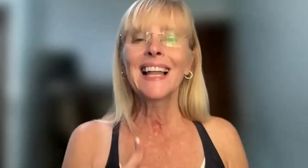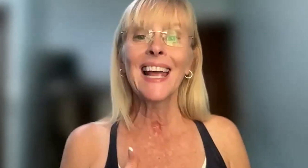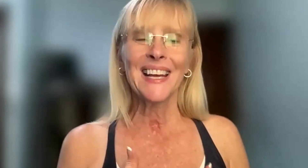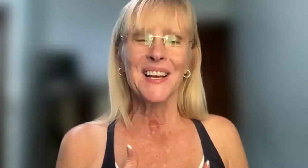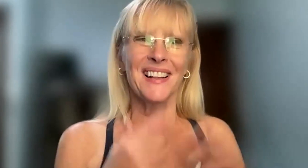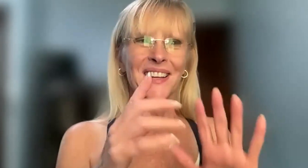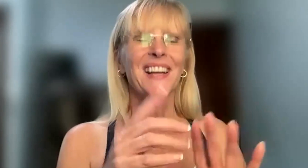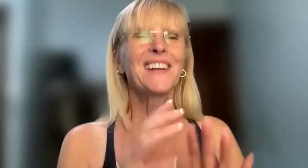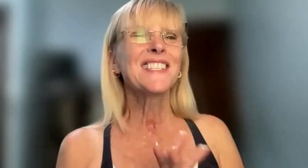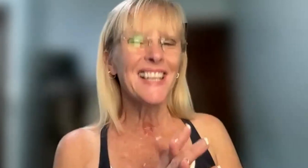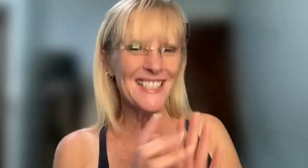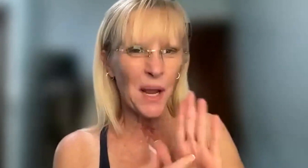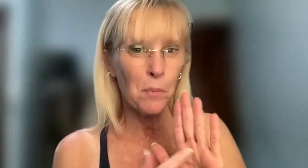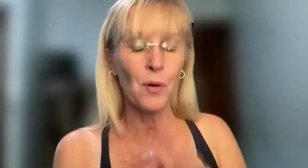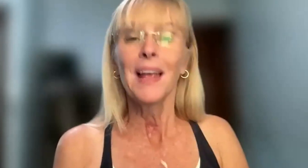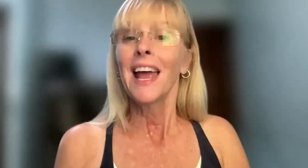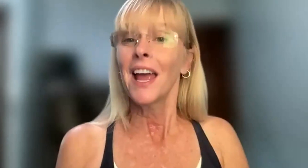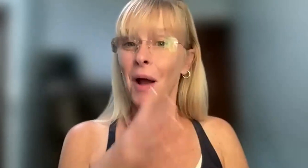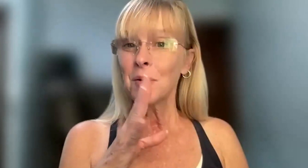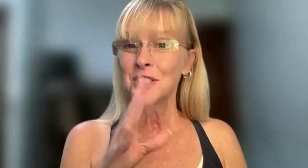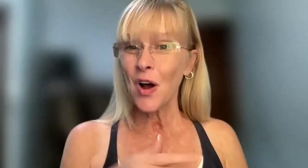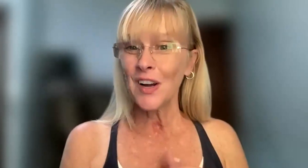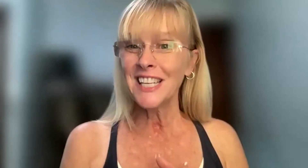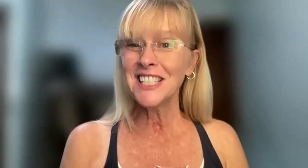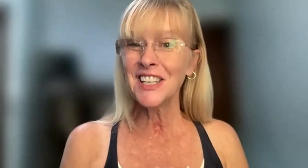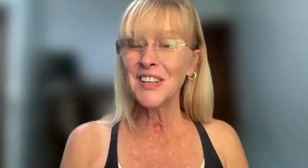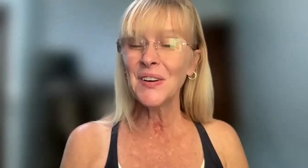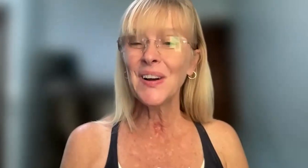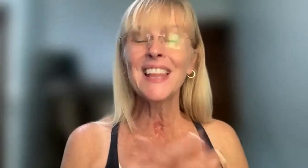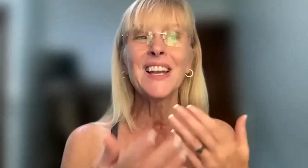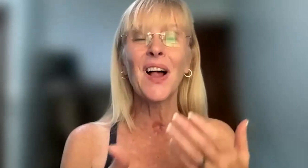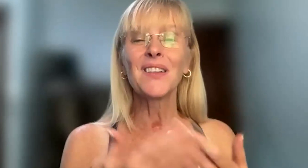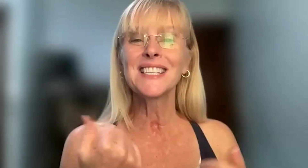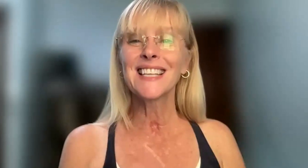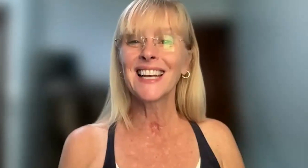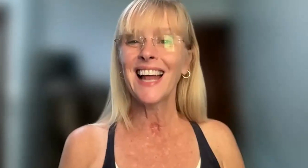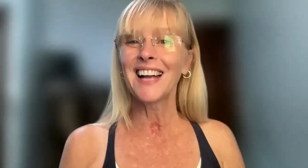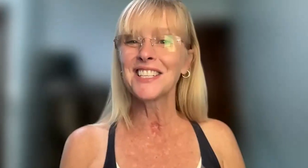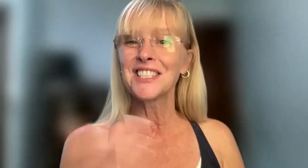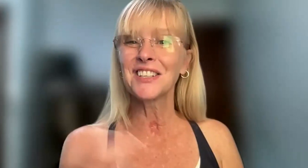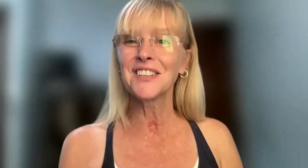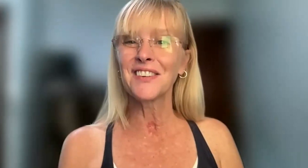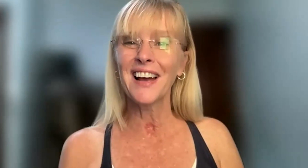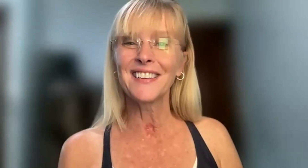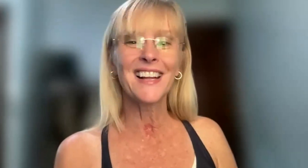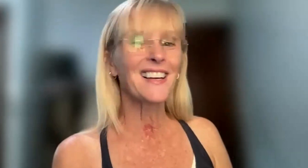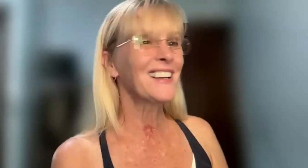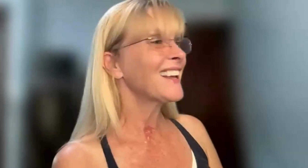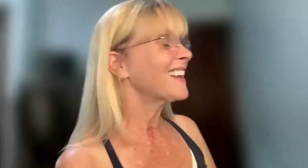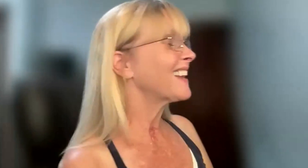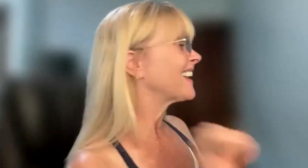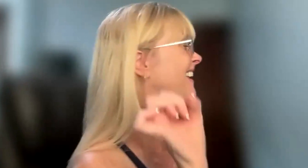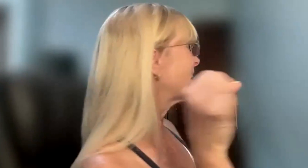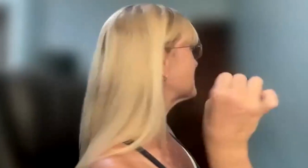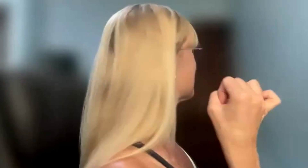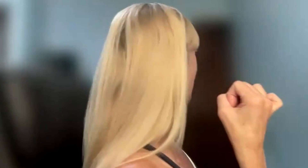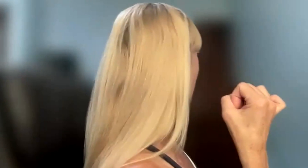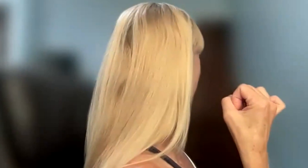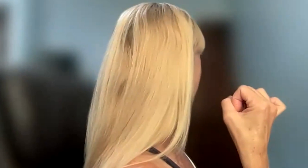like, here's an example. If I was talking to you and then all of a sudden I just turned around and kept talking to